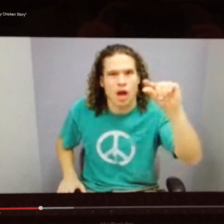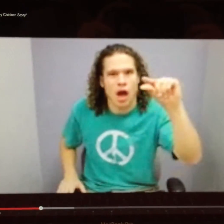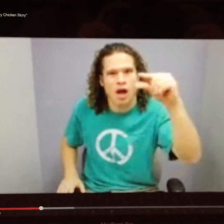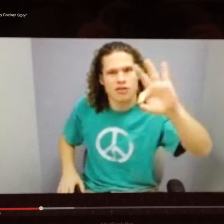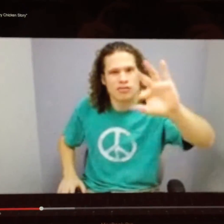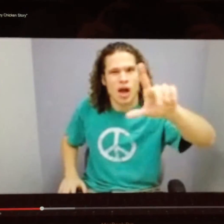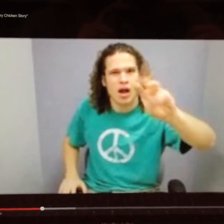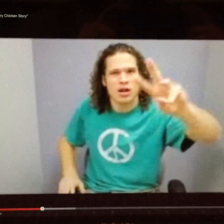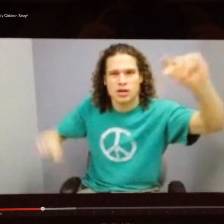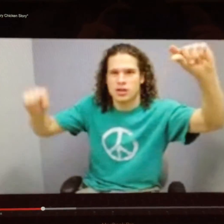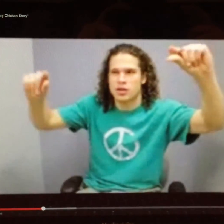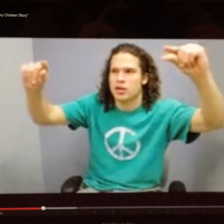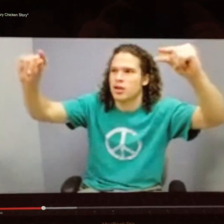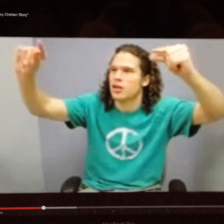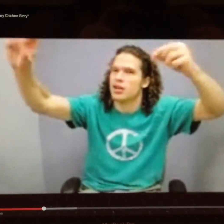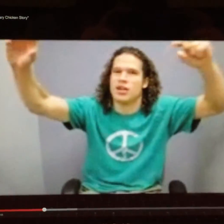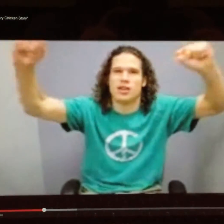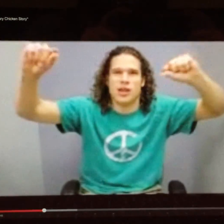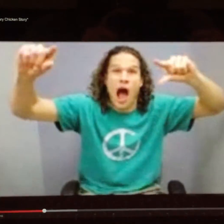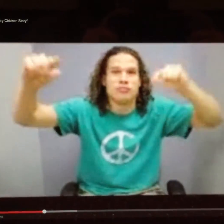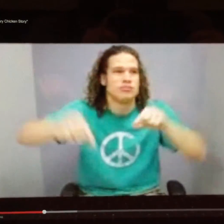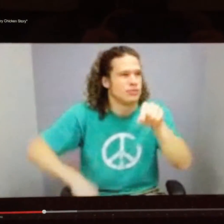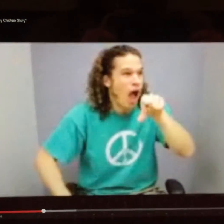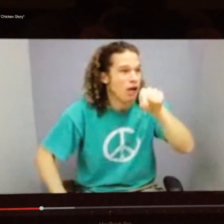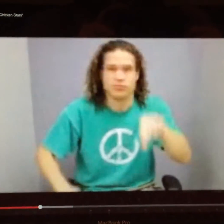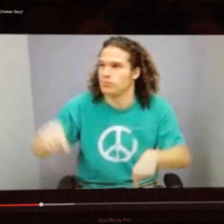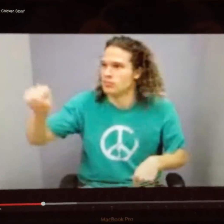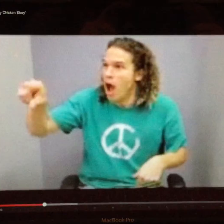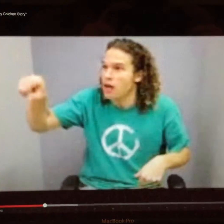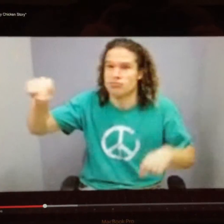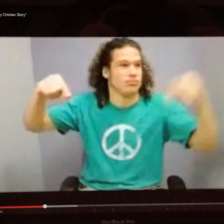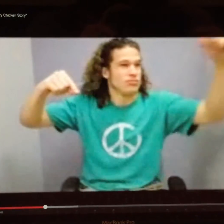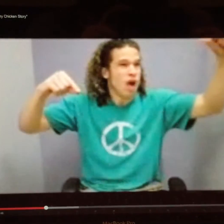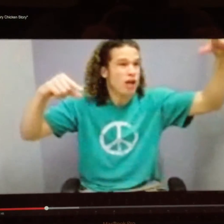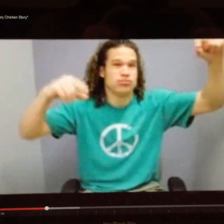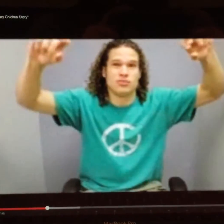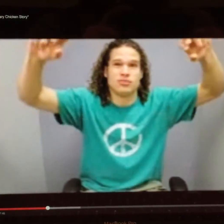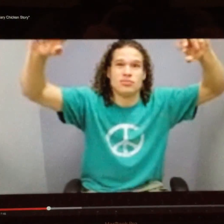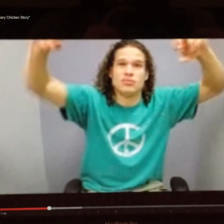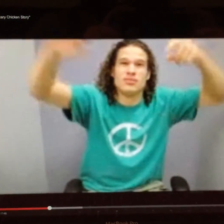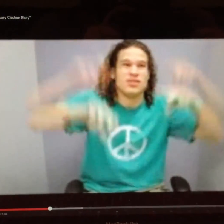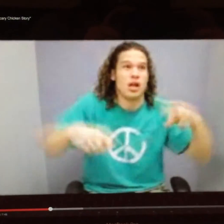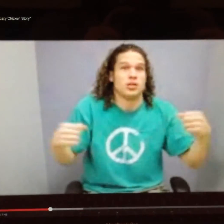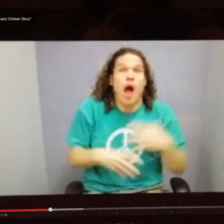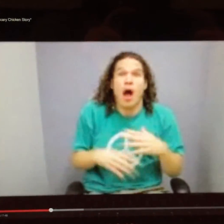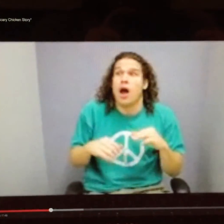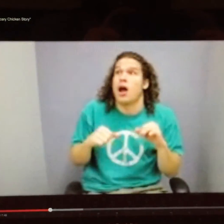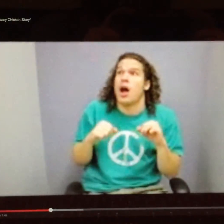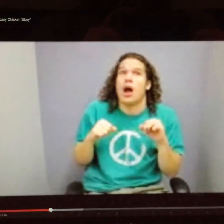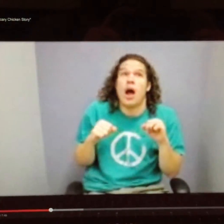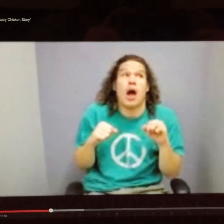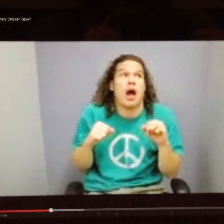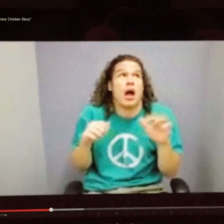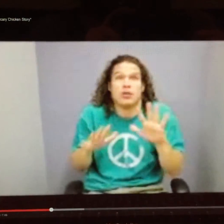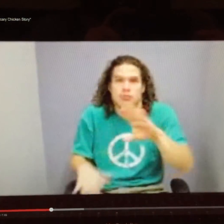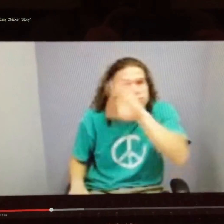And all of a sudden, there was 100 chicken heads all over. Bop, bop, bop, bop. She was